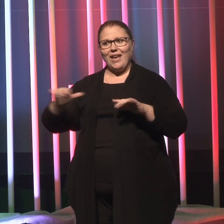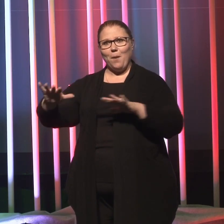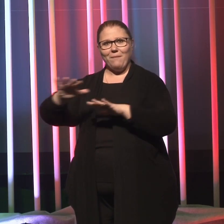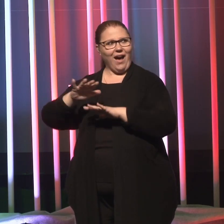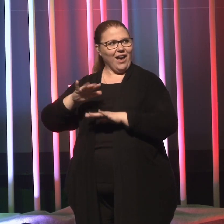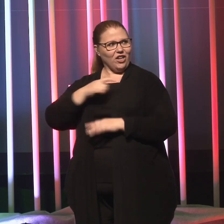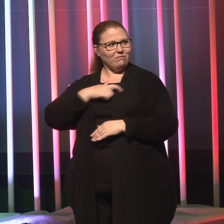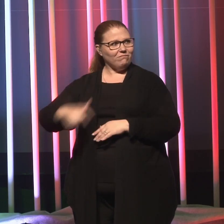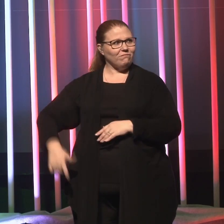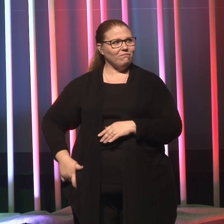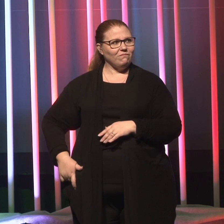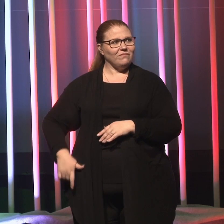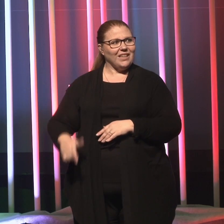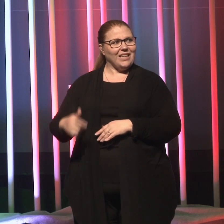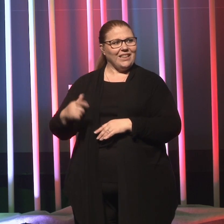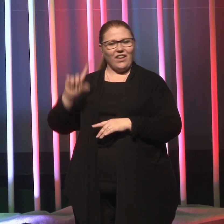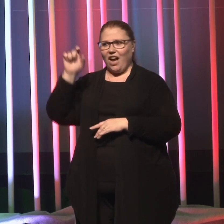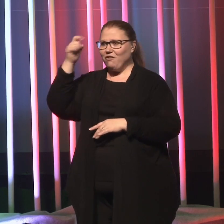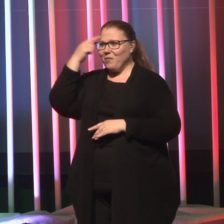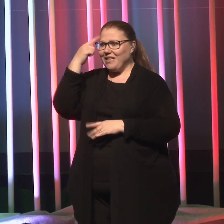I refuse to do it.